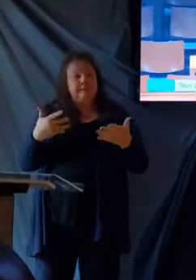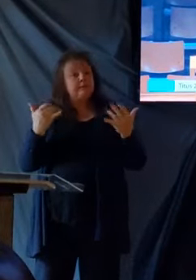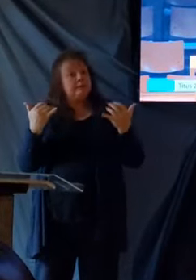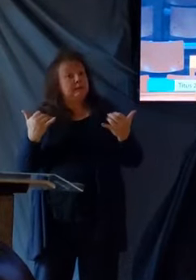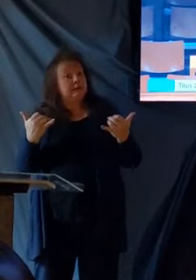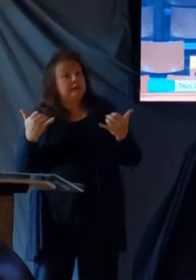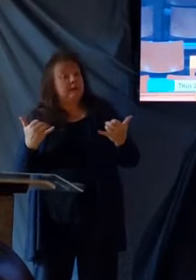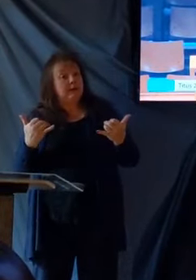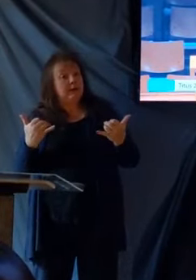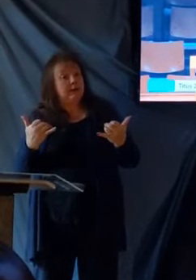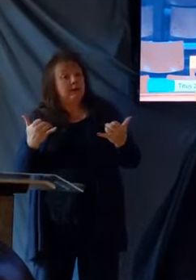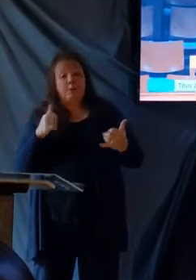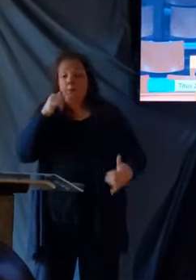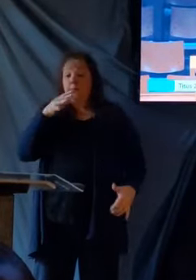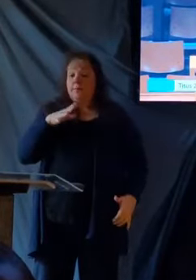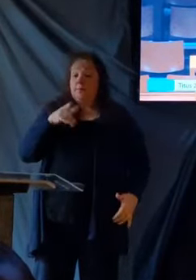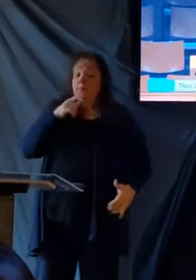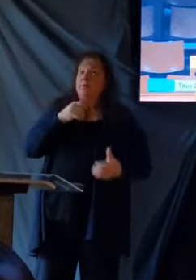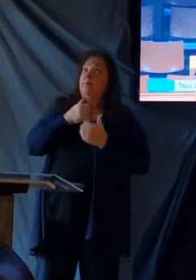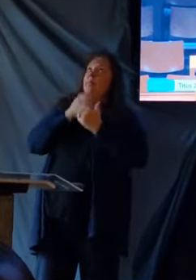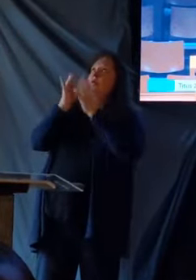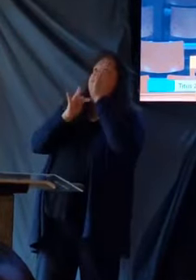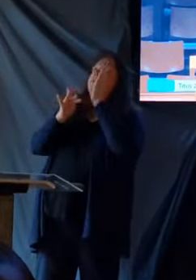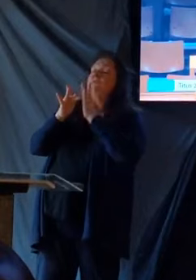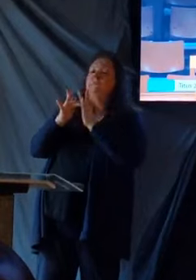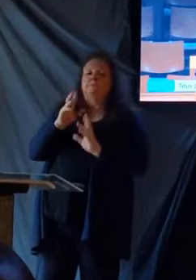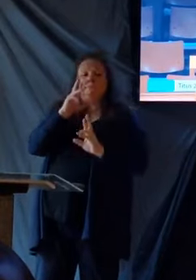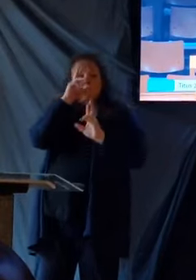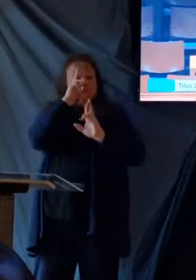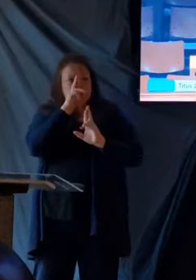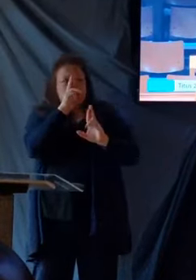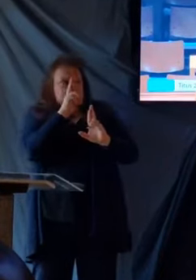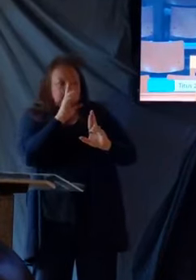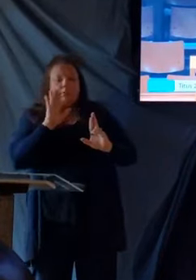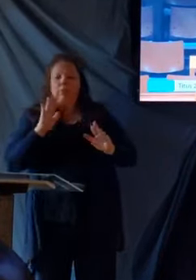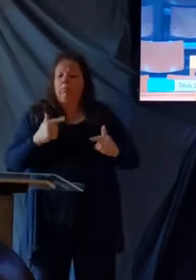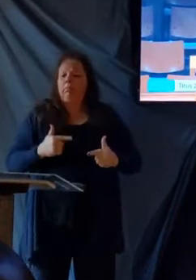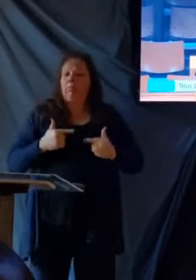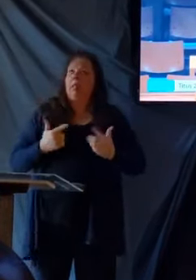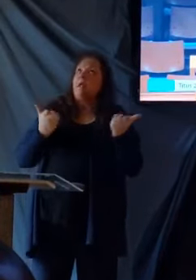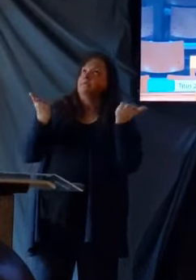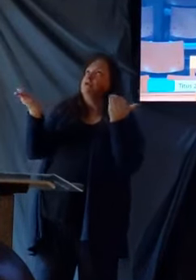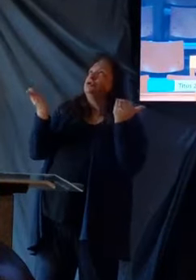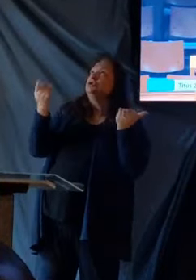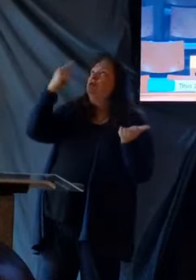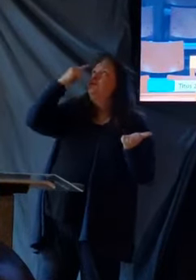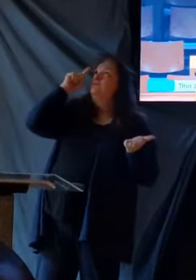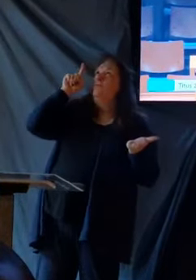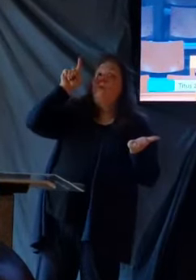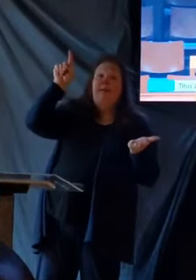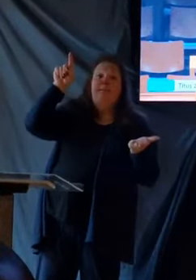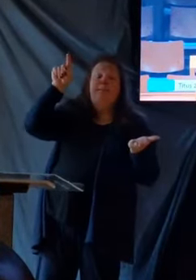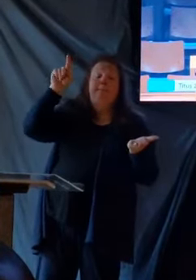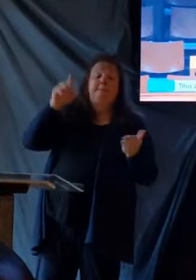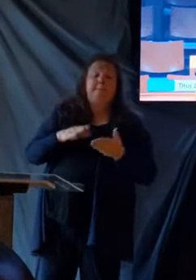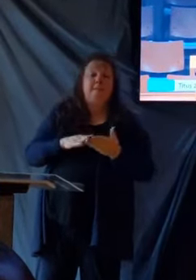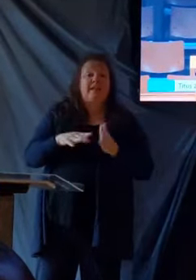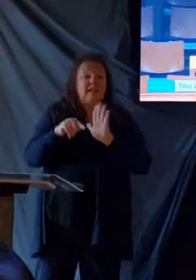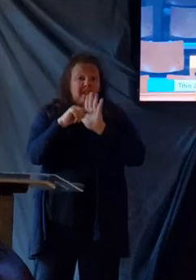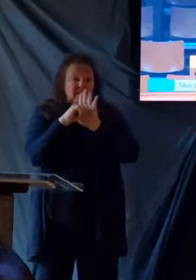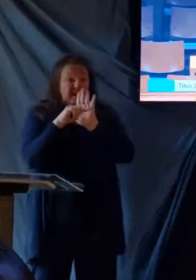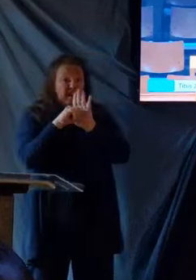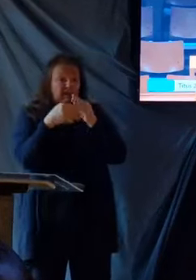now, godly women, they are reverent. Their life is service to the Lord. The